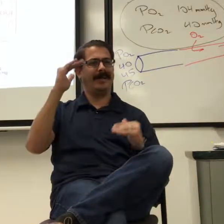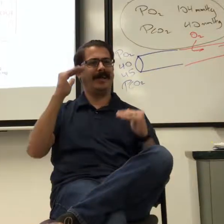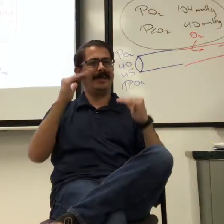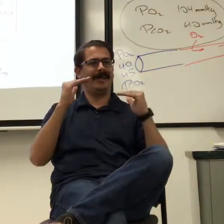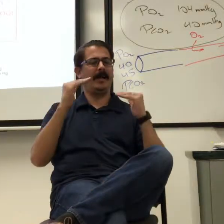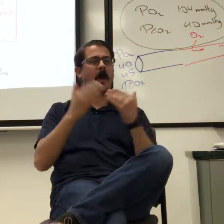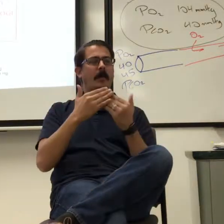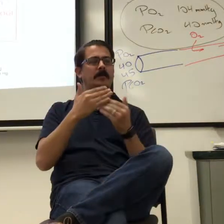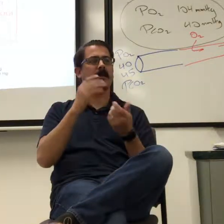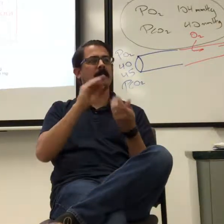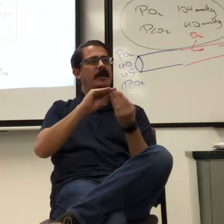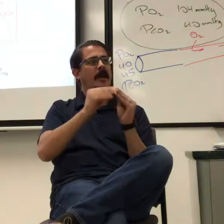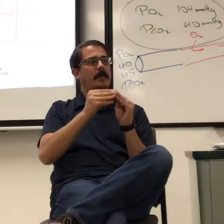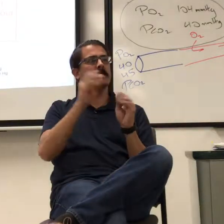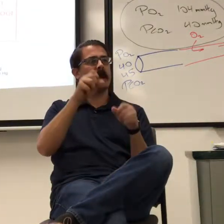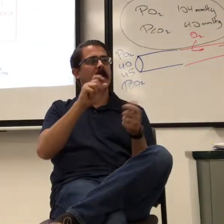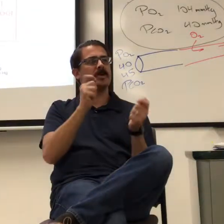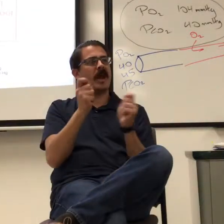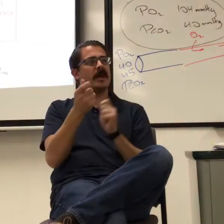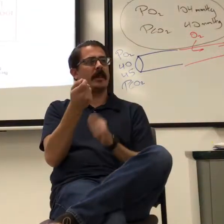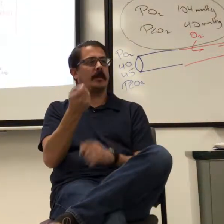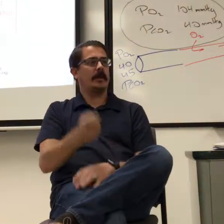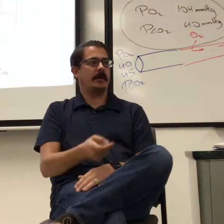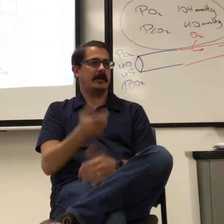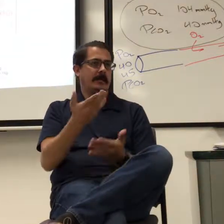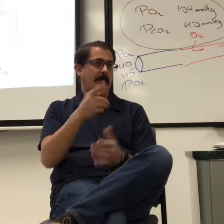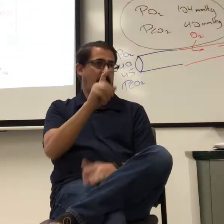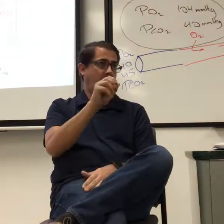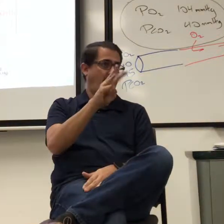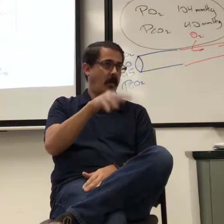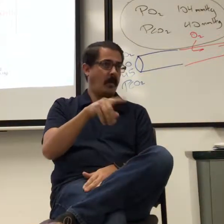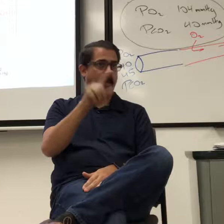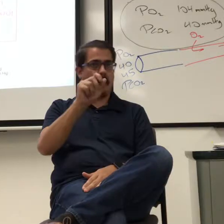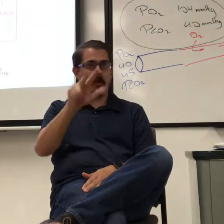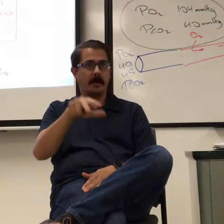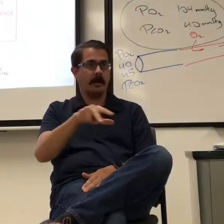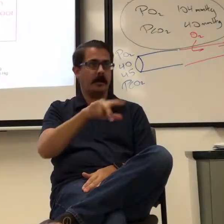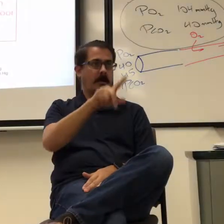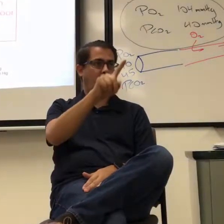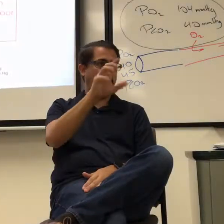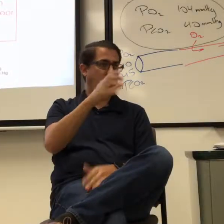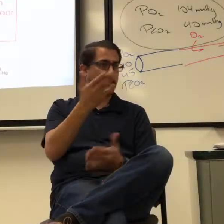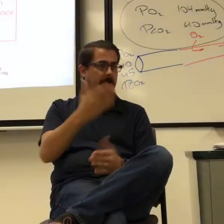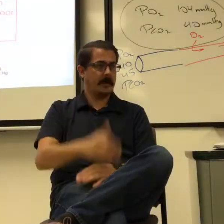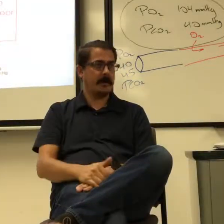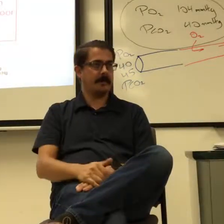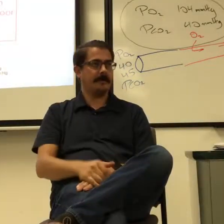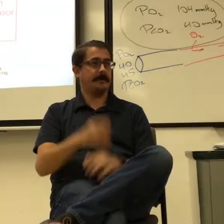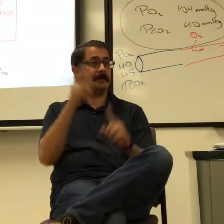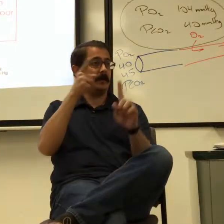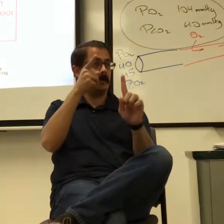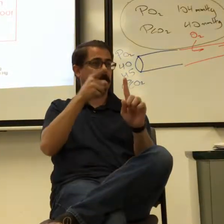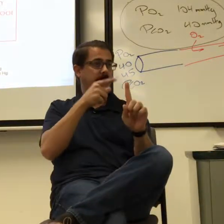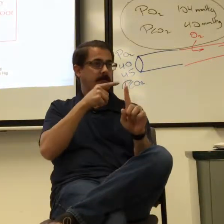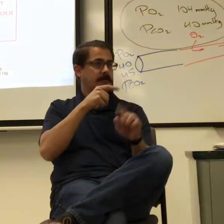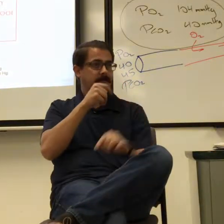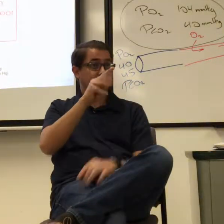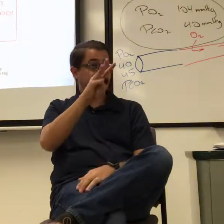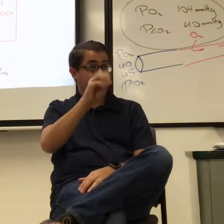The numbers may change a little bit. Maybe it's 104, maybe it's 103, maybe it's 100. But the point is, it's definitely not